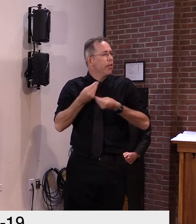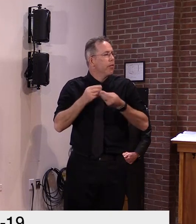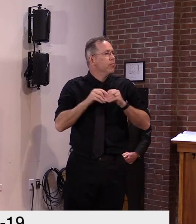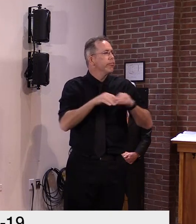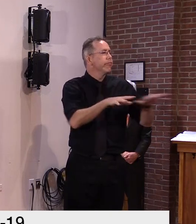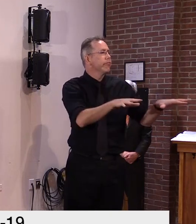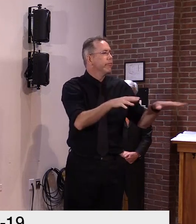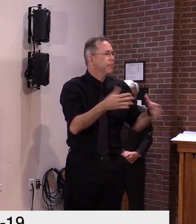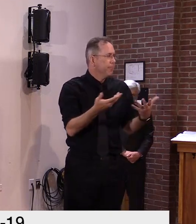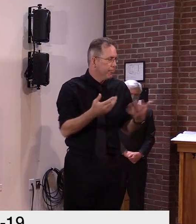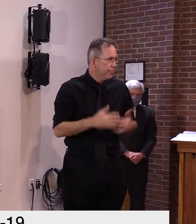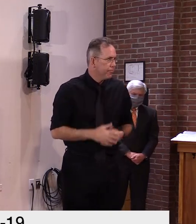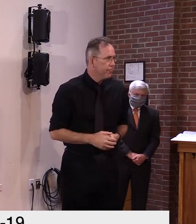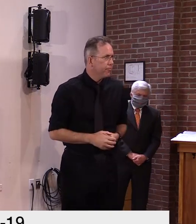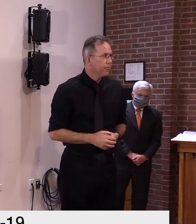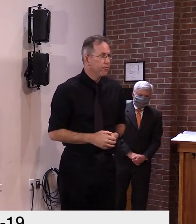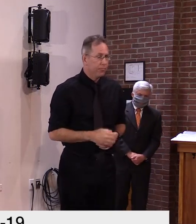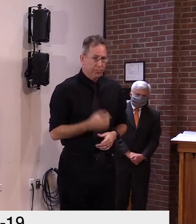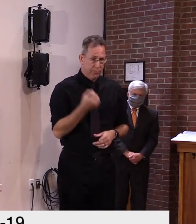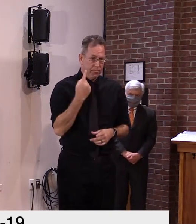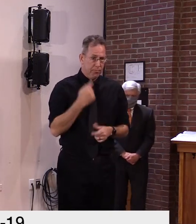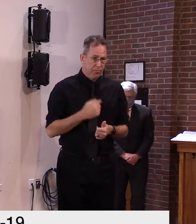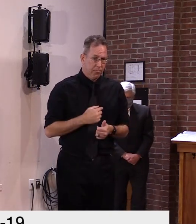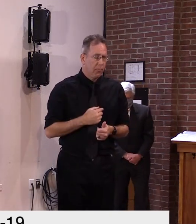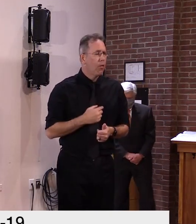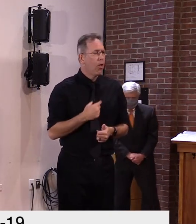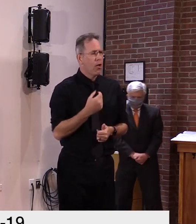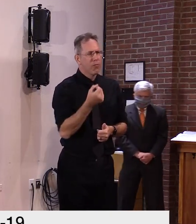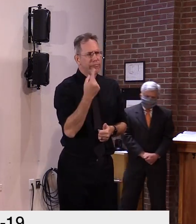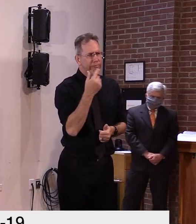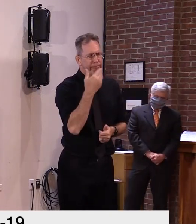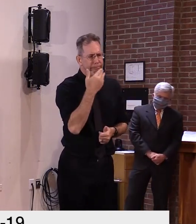Got it, thank you. Lisa Loomis, the Valley Reporter.